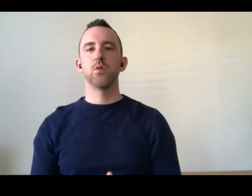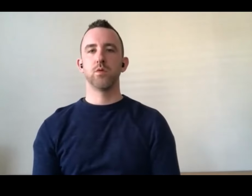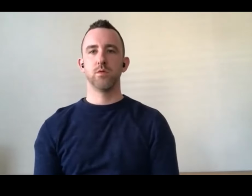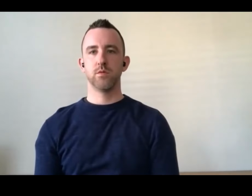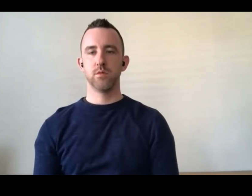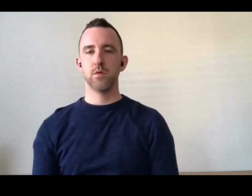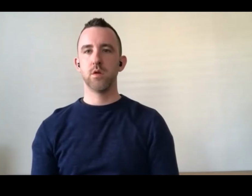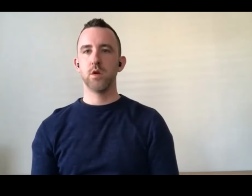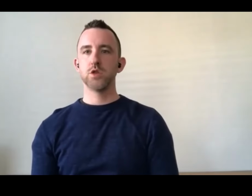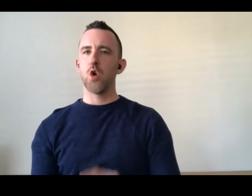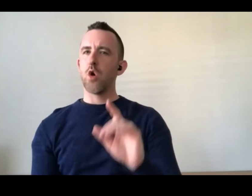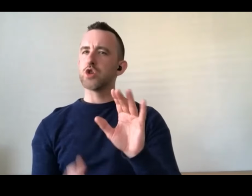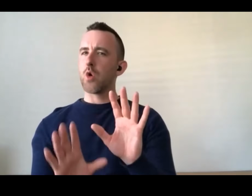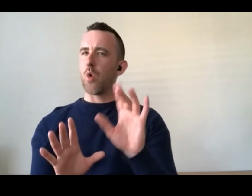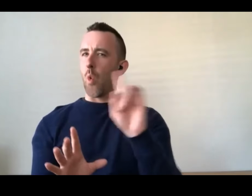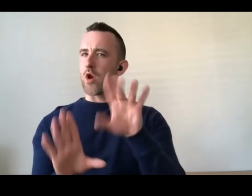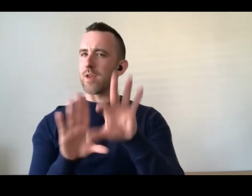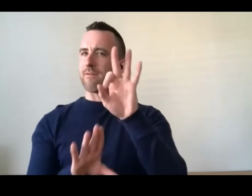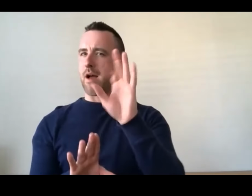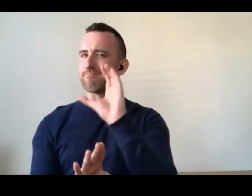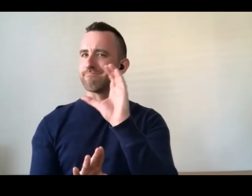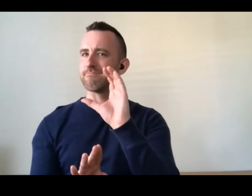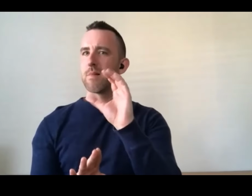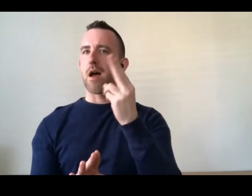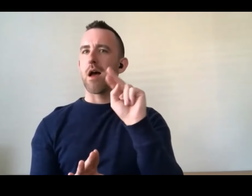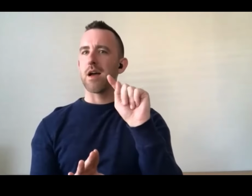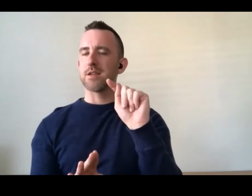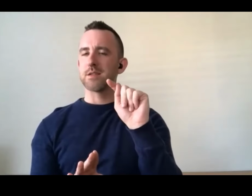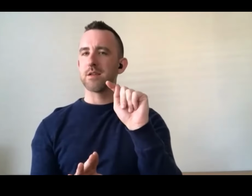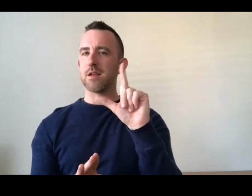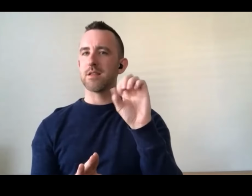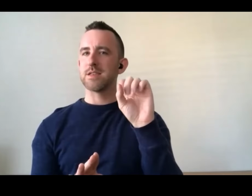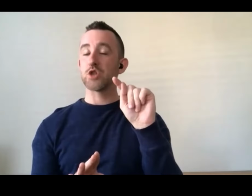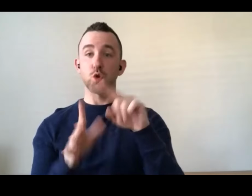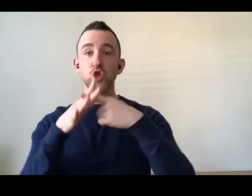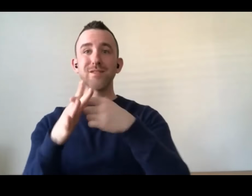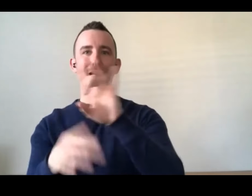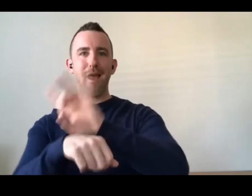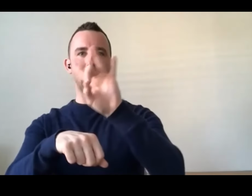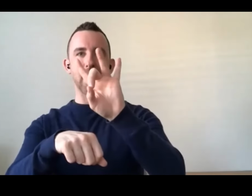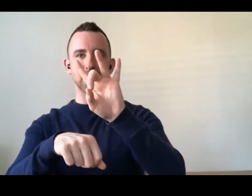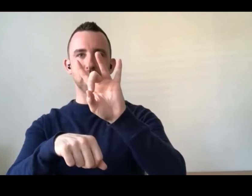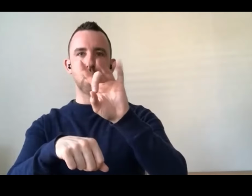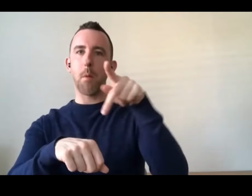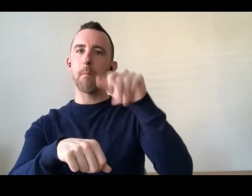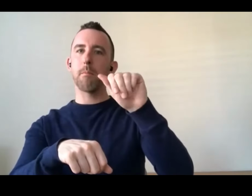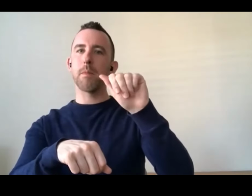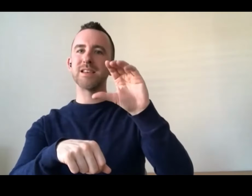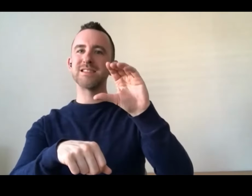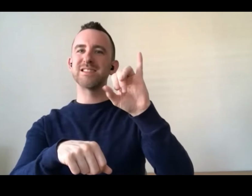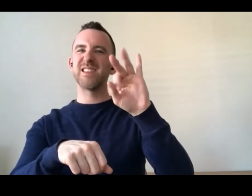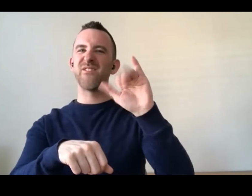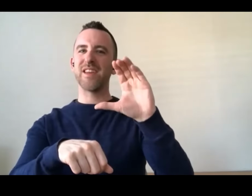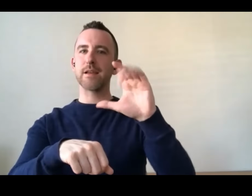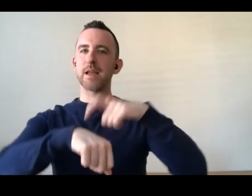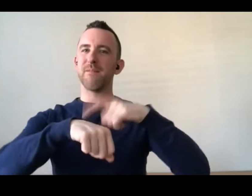Where you can find the hunt list. So the hunt starts at 8 a.m. on Saturday morning Pacific. So for